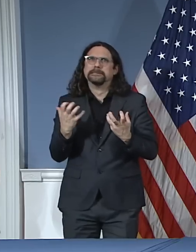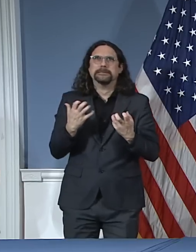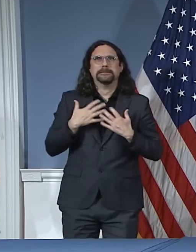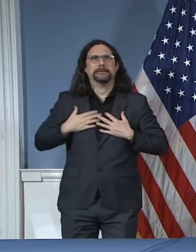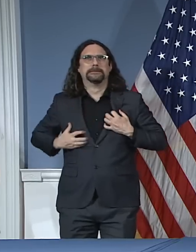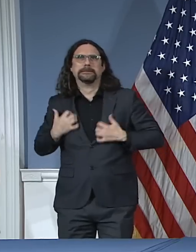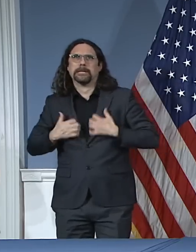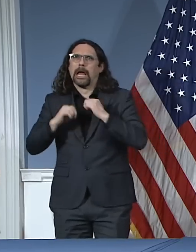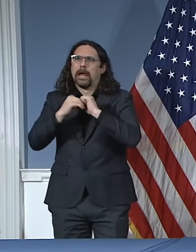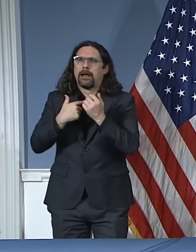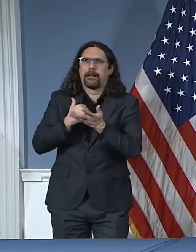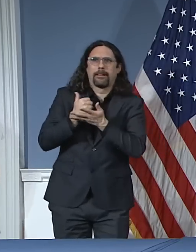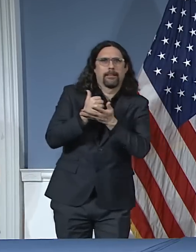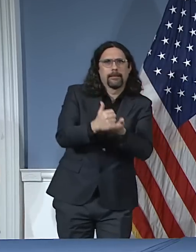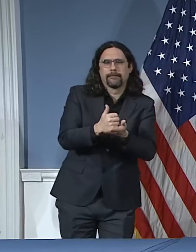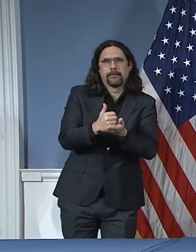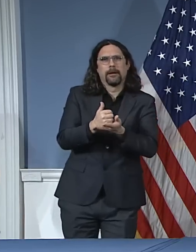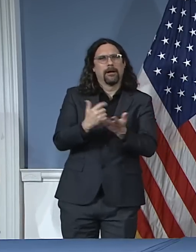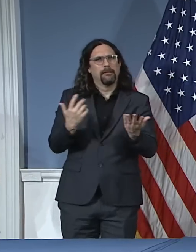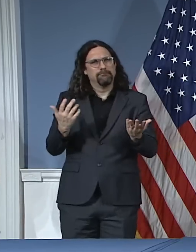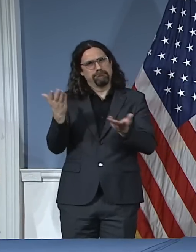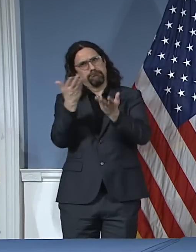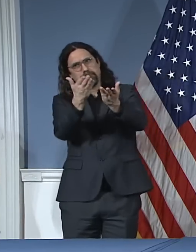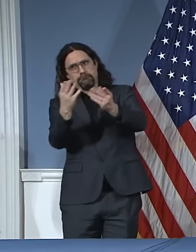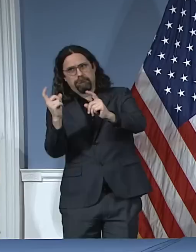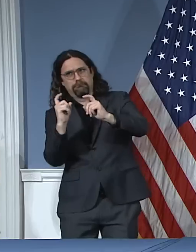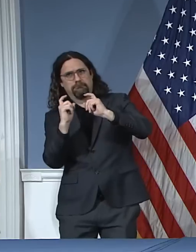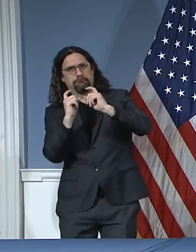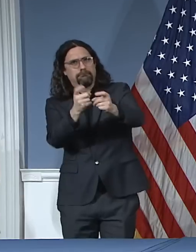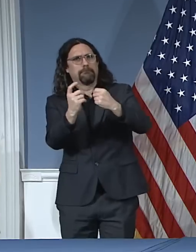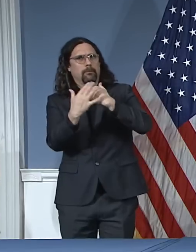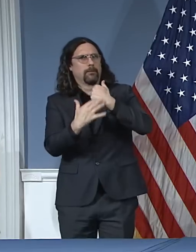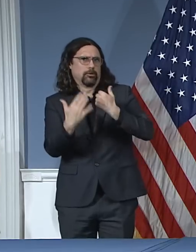that. In Spanish,